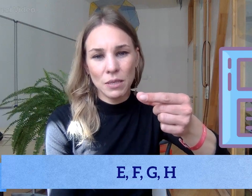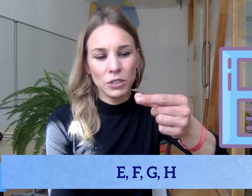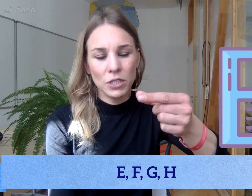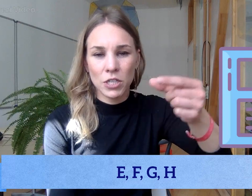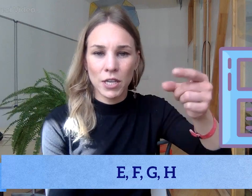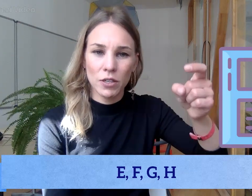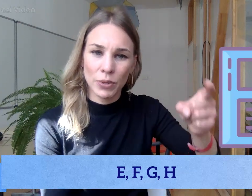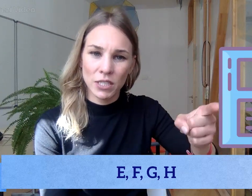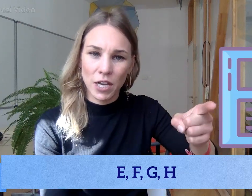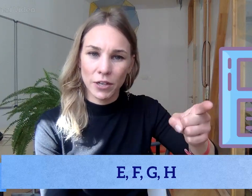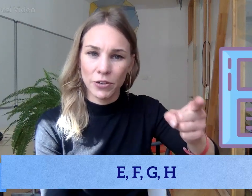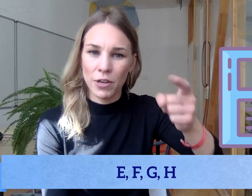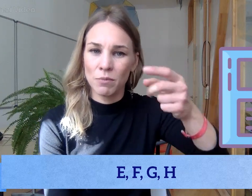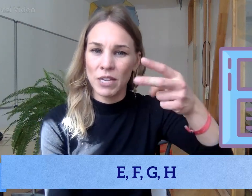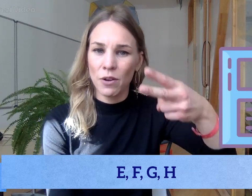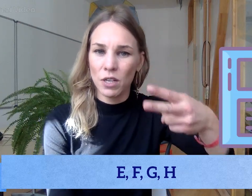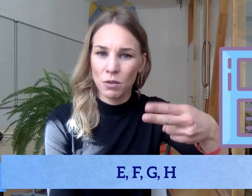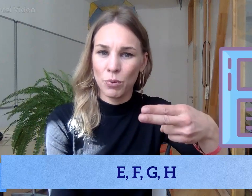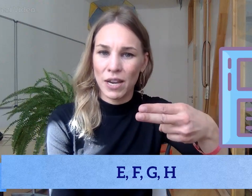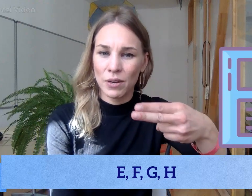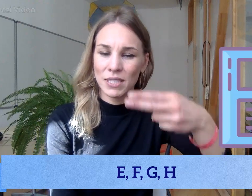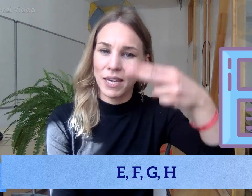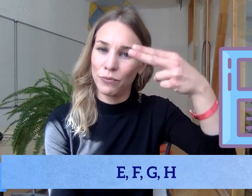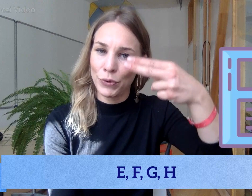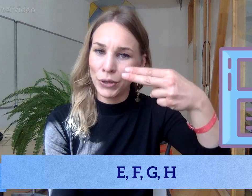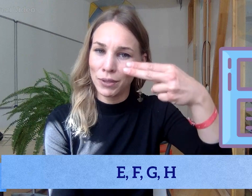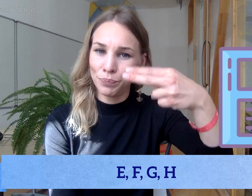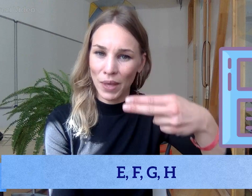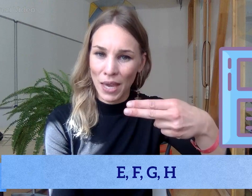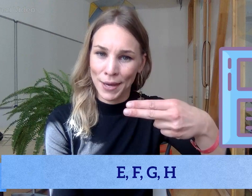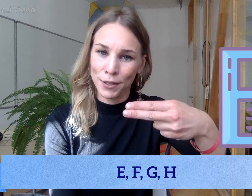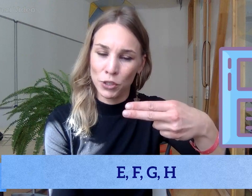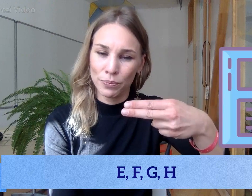is going to be similar to G. You're going to tuck your thumb down and bring out a second finger, H.